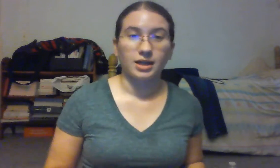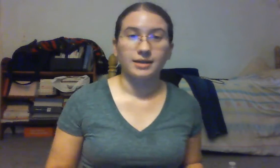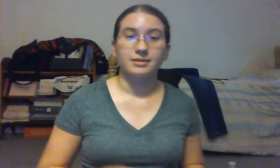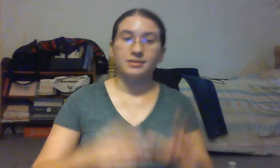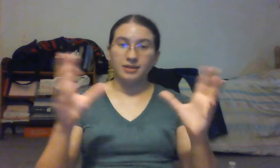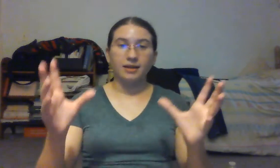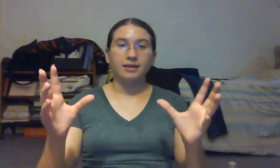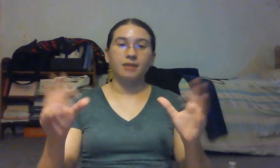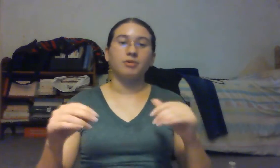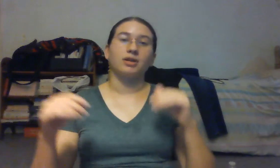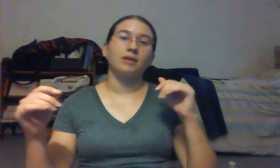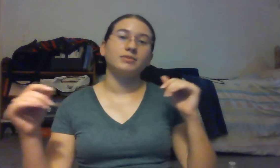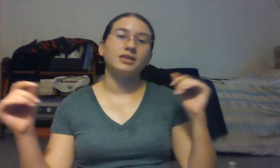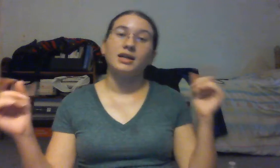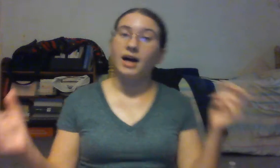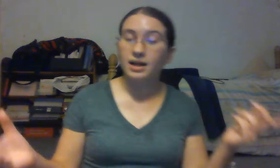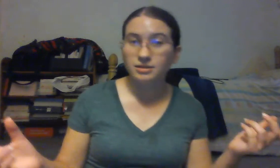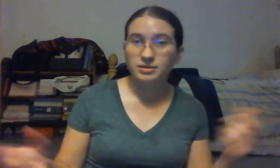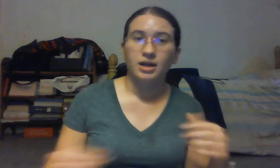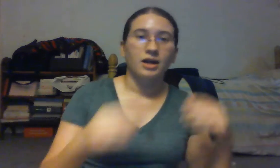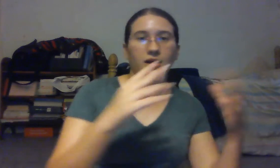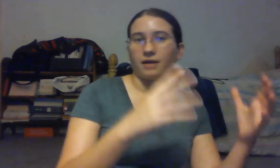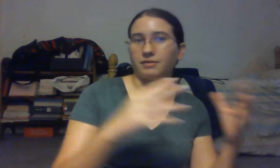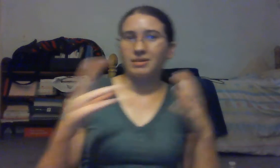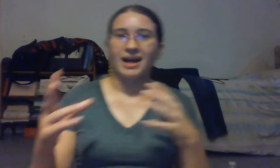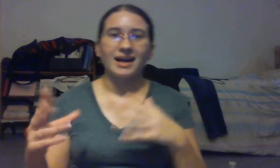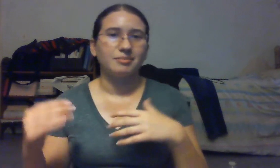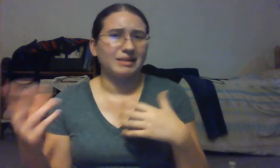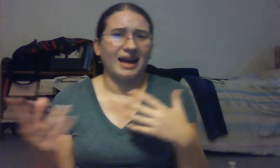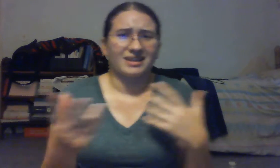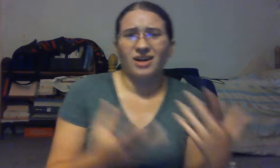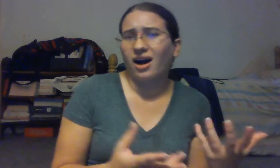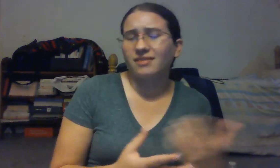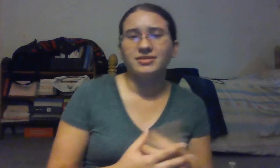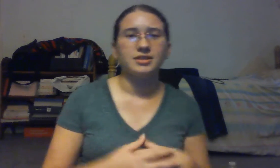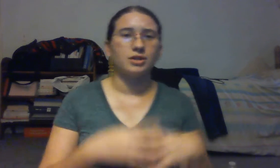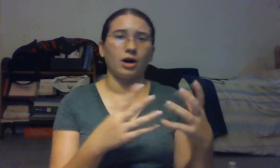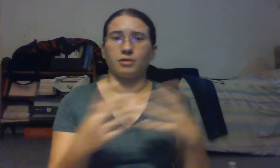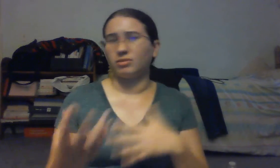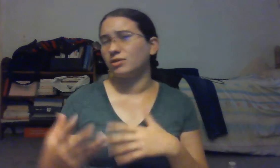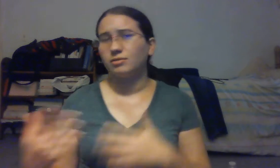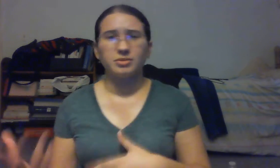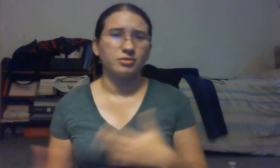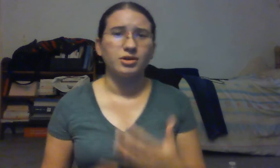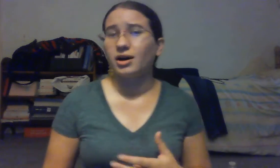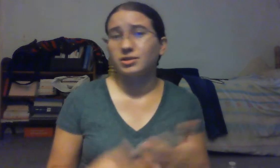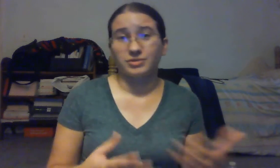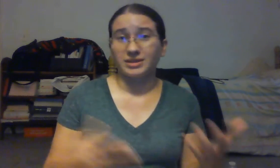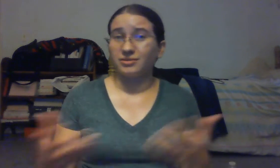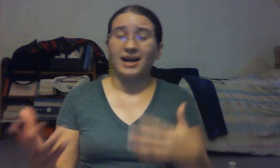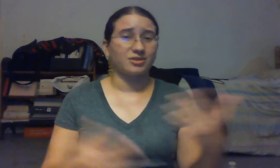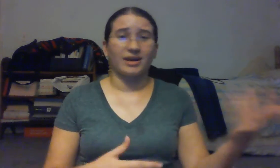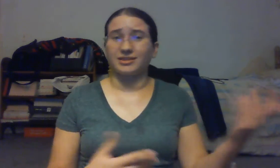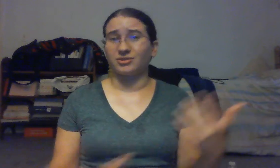like. See, yet again, when it comes to colors, coffee black, black coffee, car blue, blue car, green grass, grass